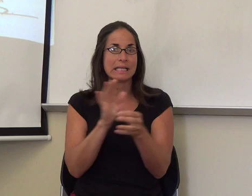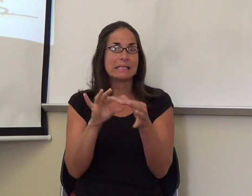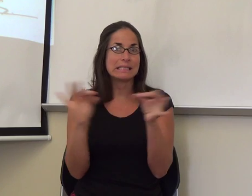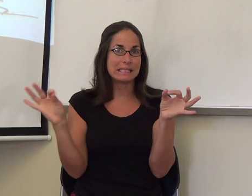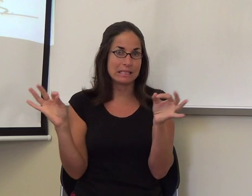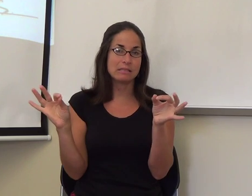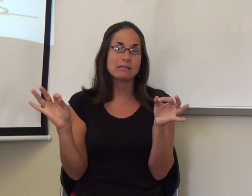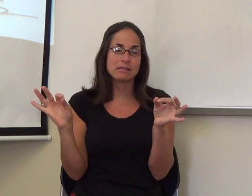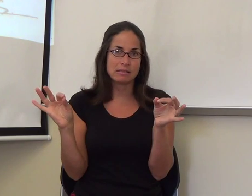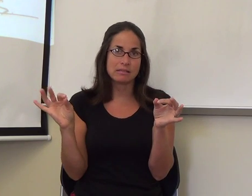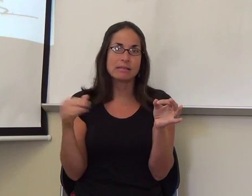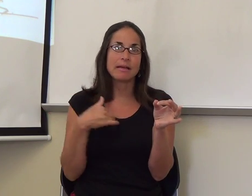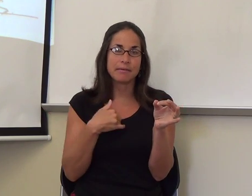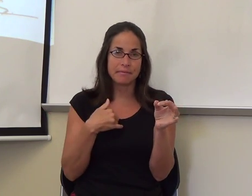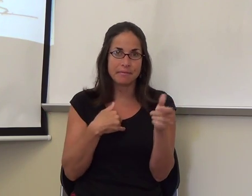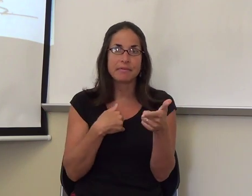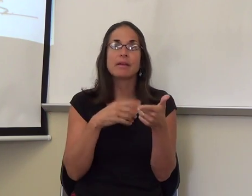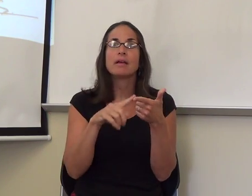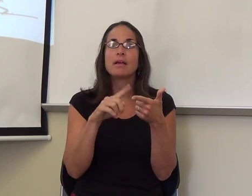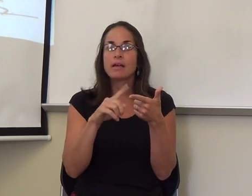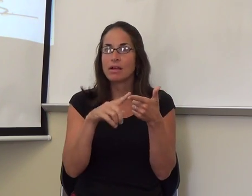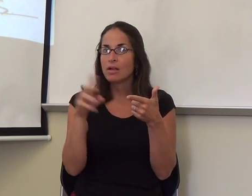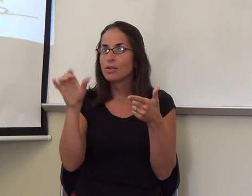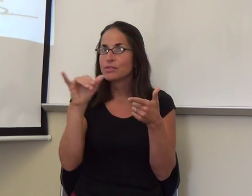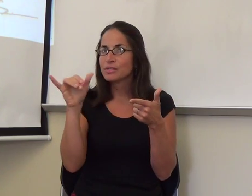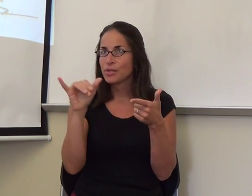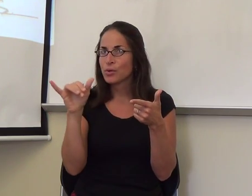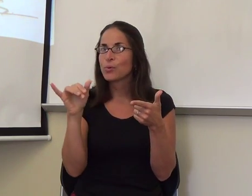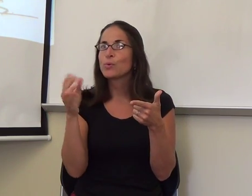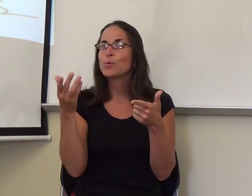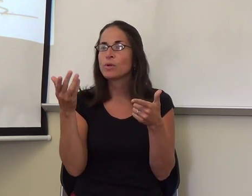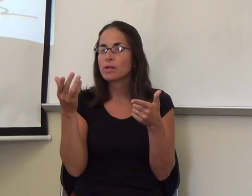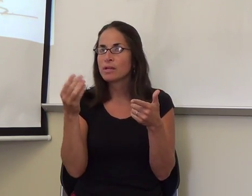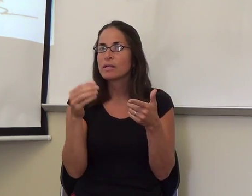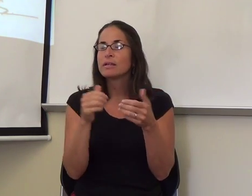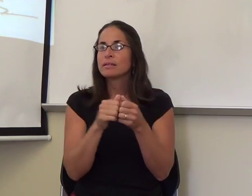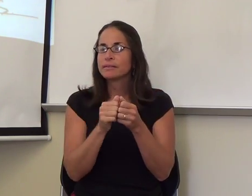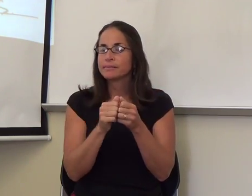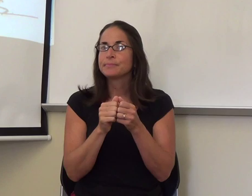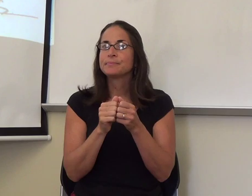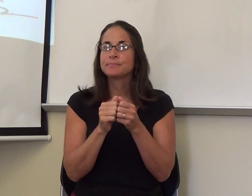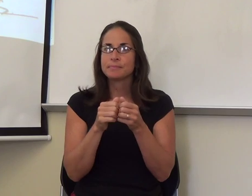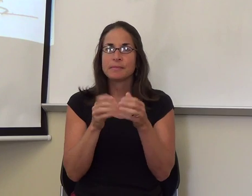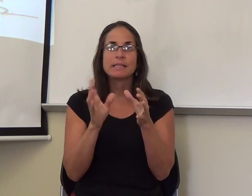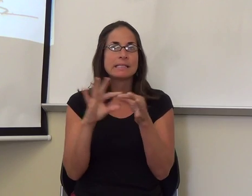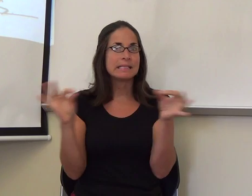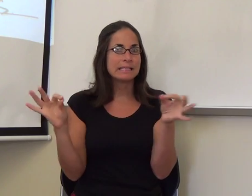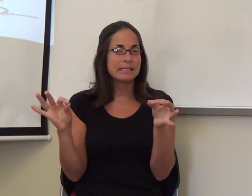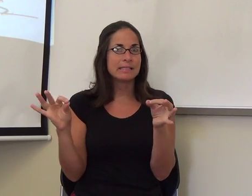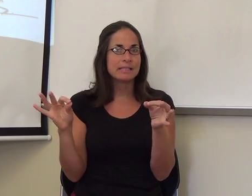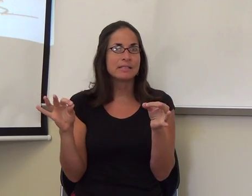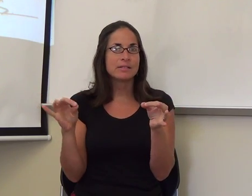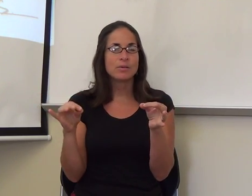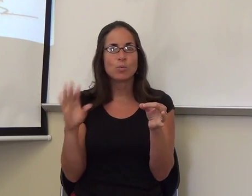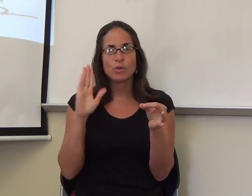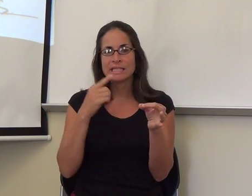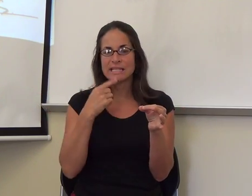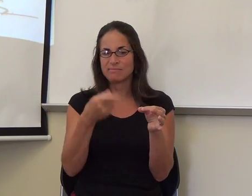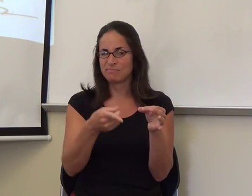and then there are sentences that we tend to say they're incomplete because they don't